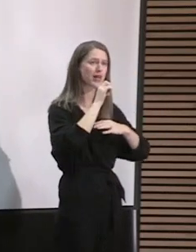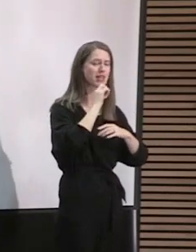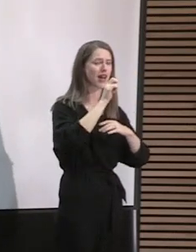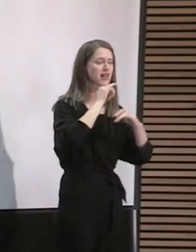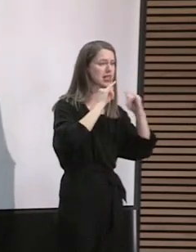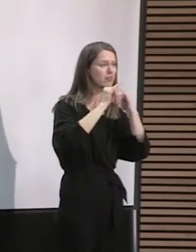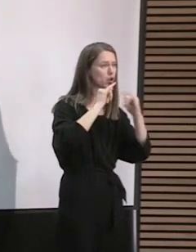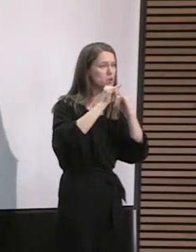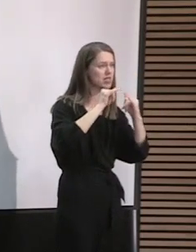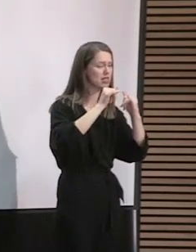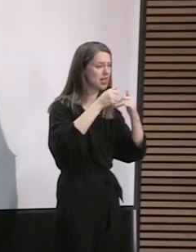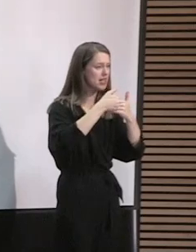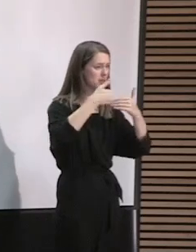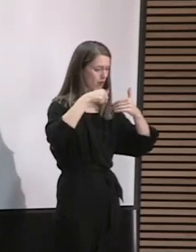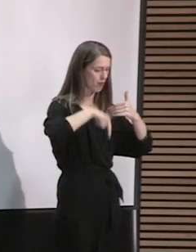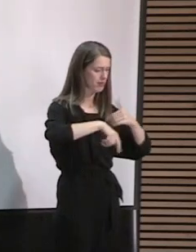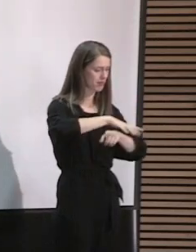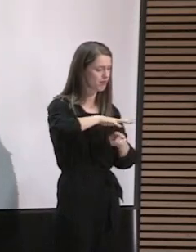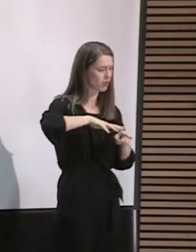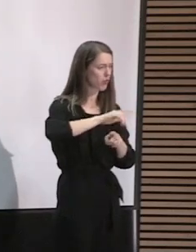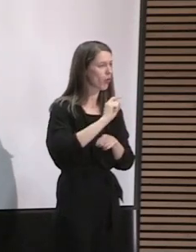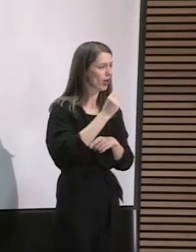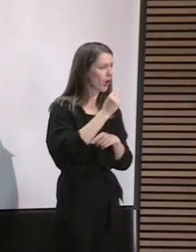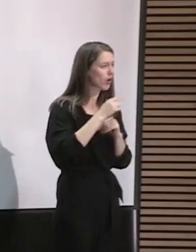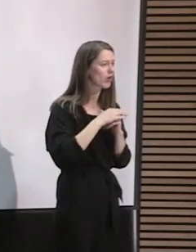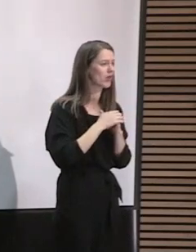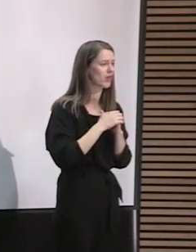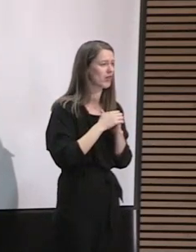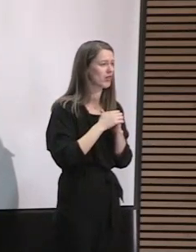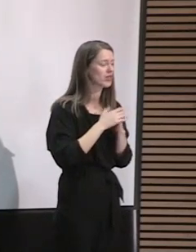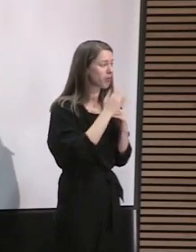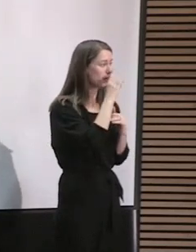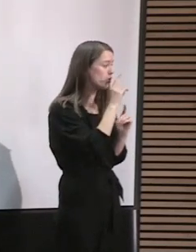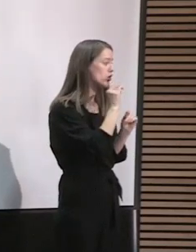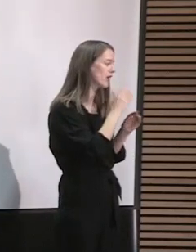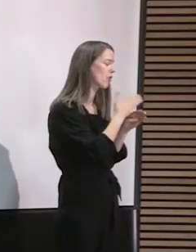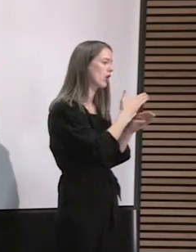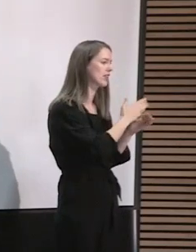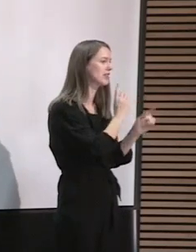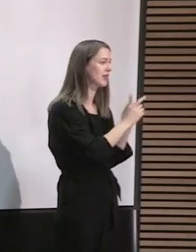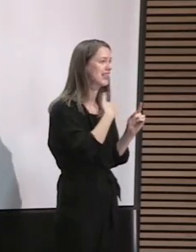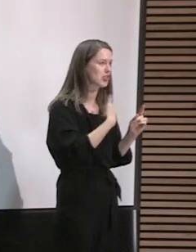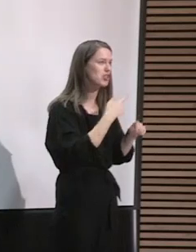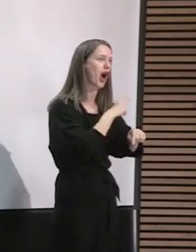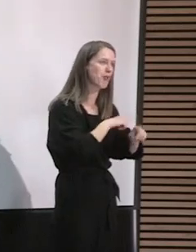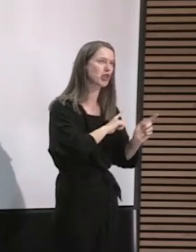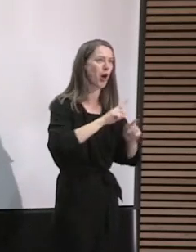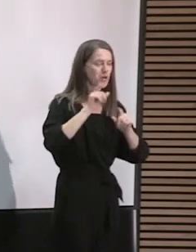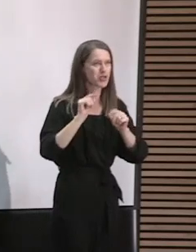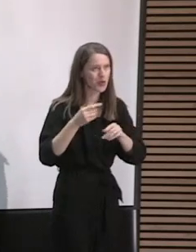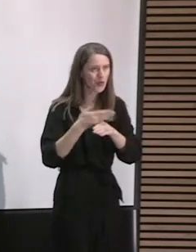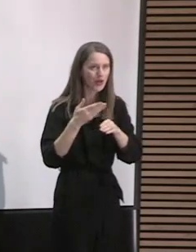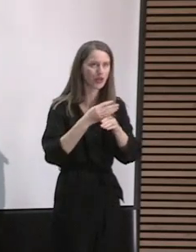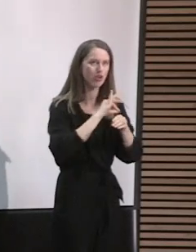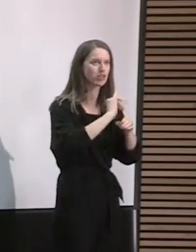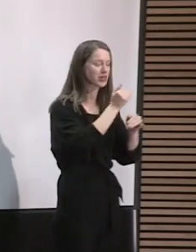of this, this particular forum as well. And you do need to allow the people who are doing this work at some point to actually do the work as well. So